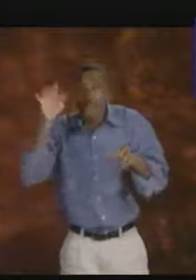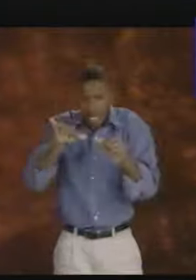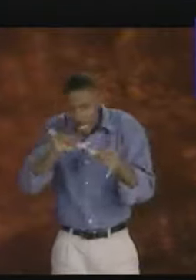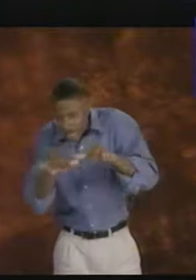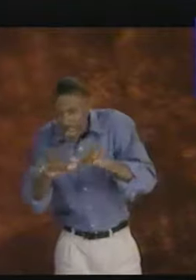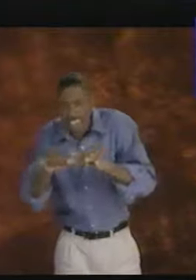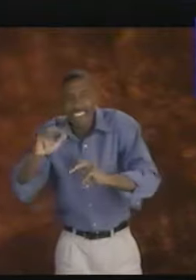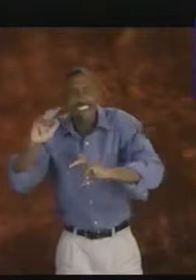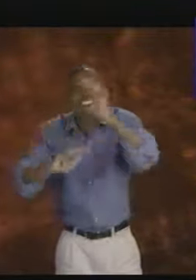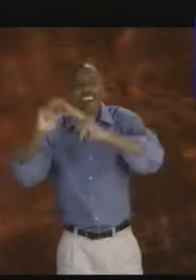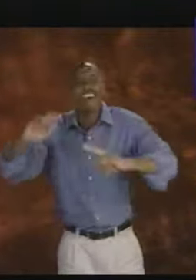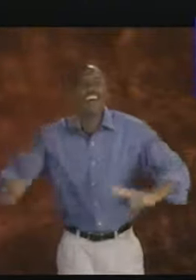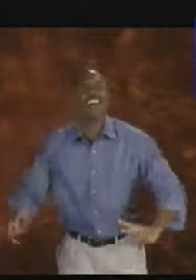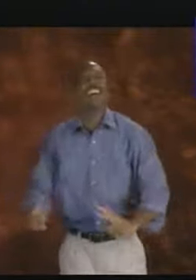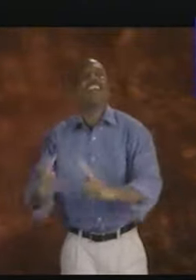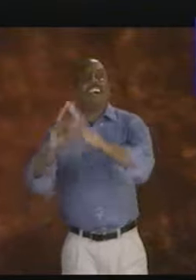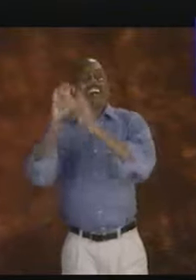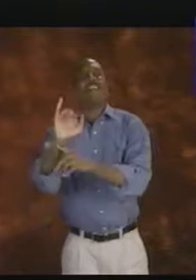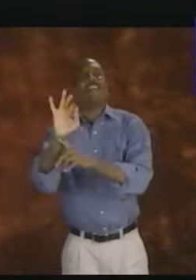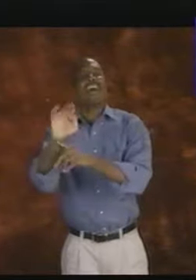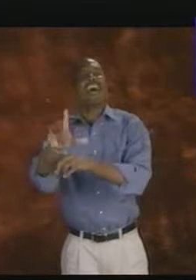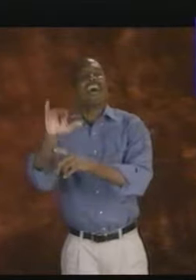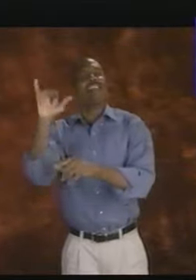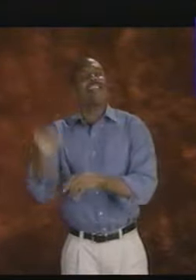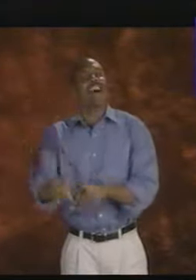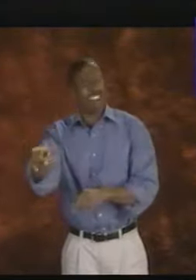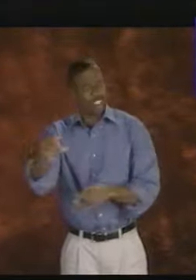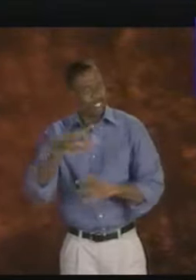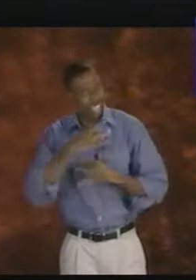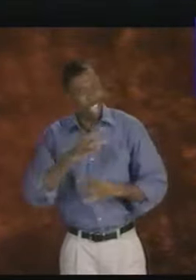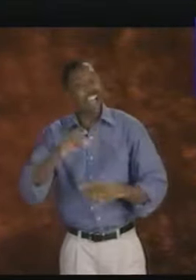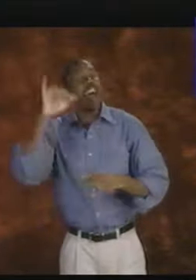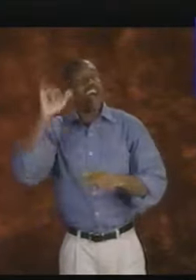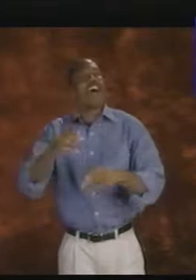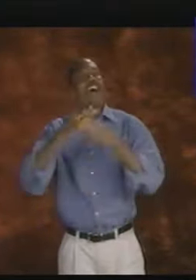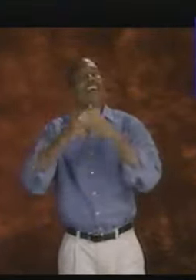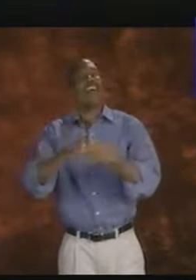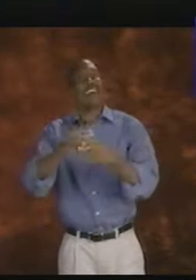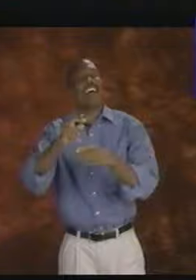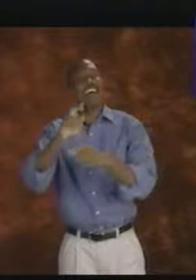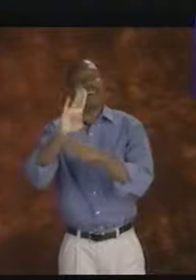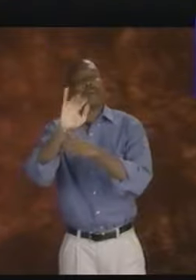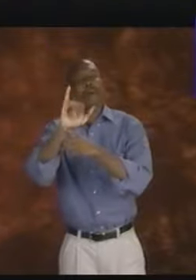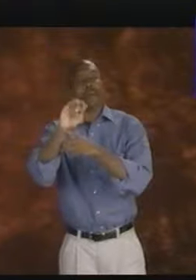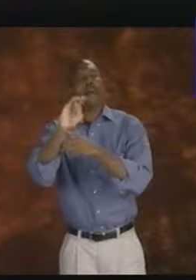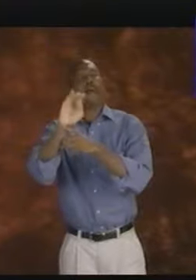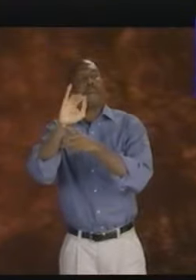was different for heavier people to support their weight. And he used that principle to design the Eiffel Tower.